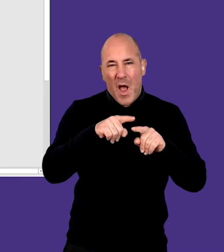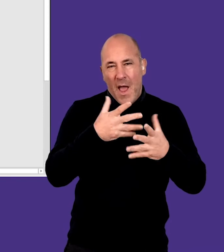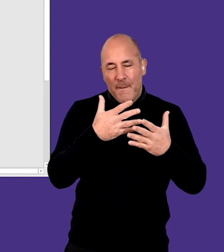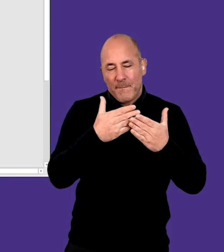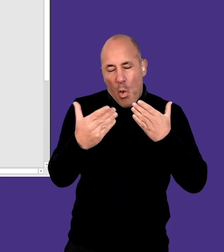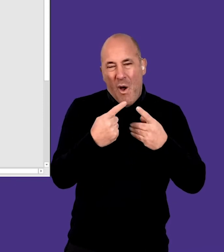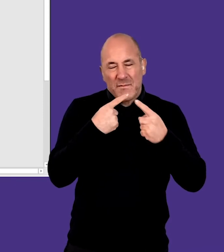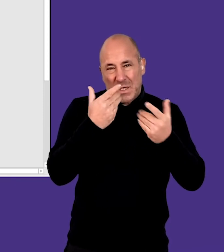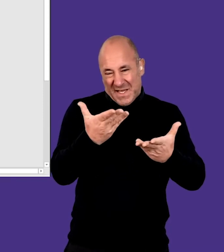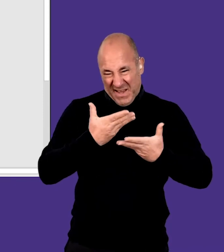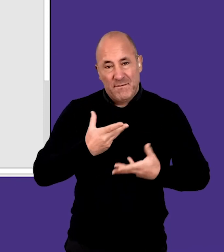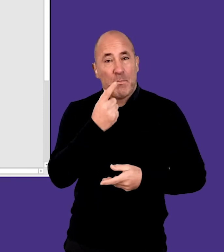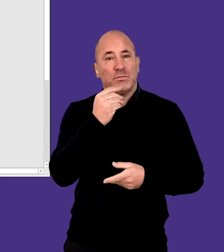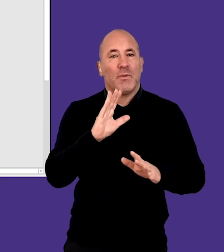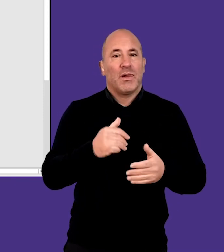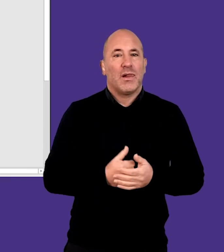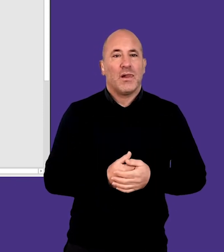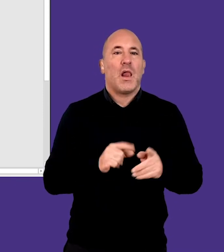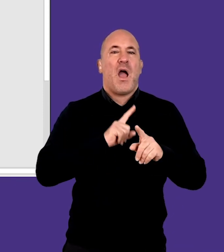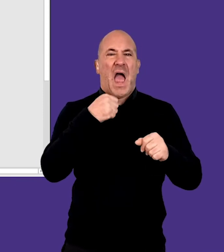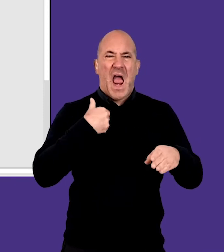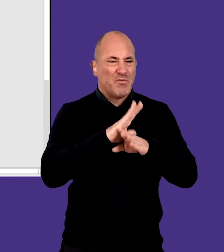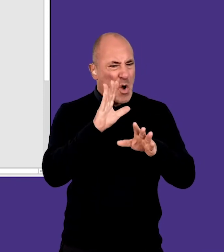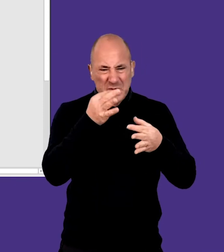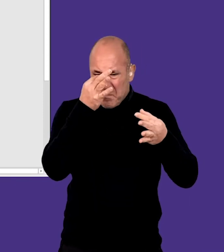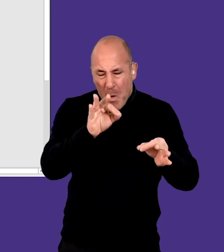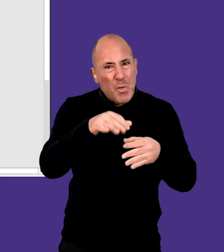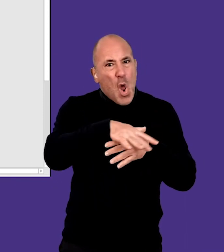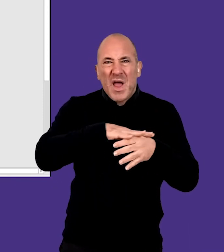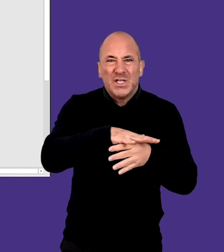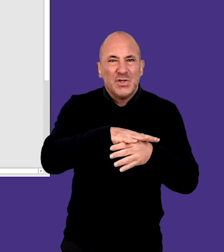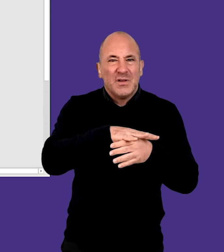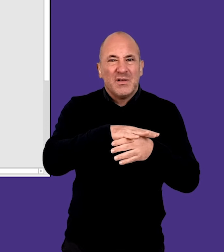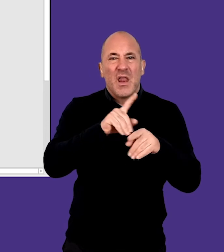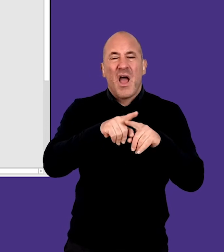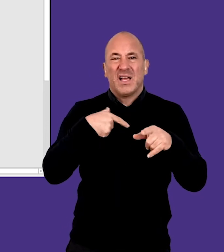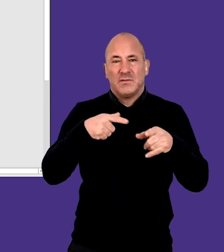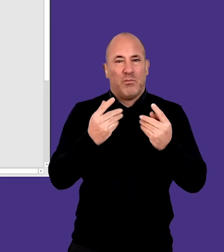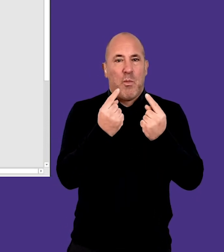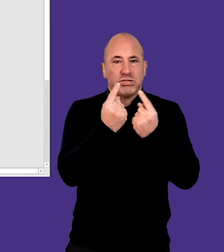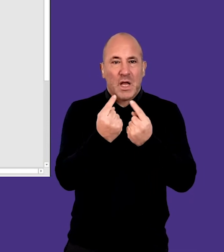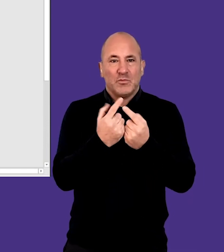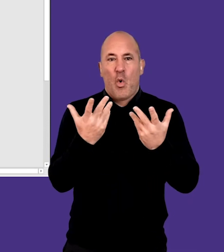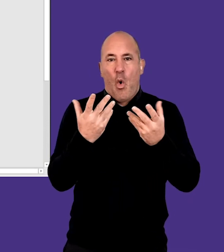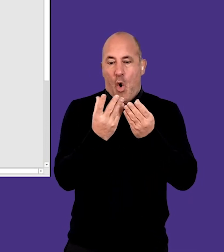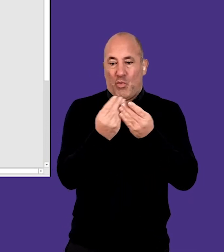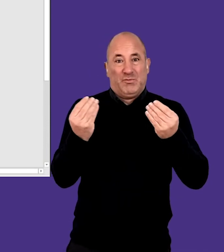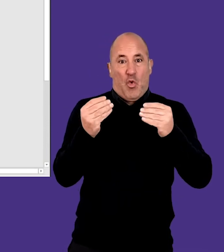you to provide as much detail as you can. If your activity isn't location specific, for example, if it's a